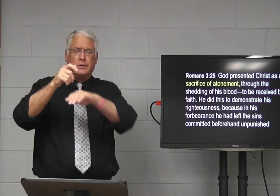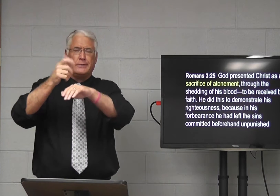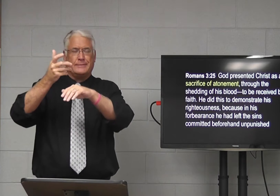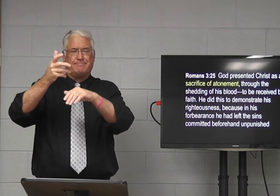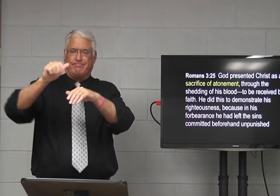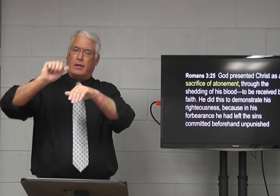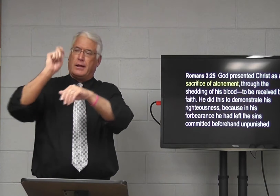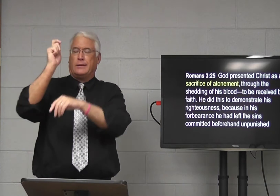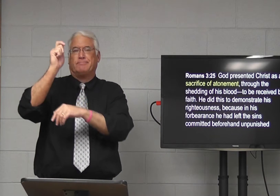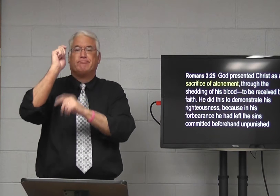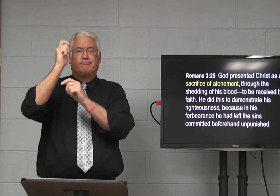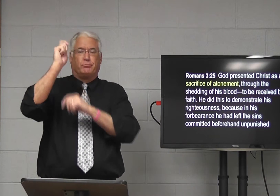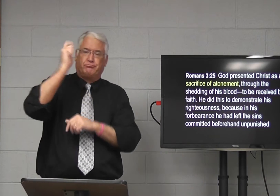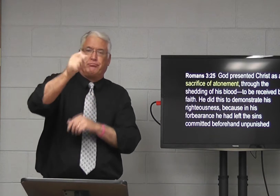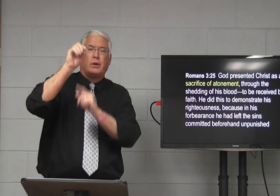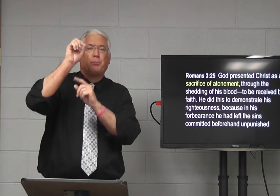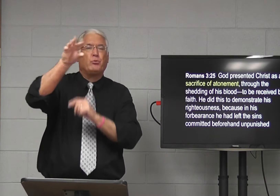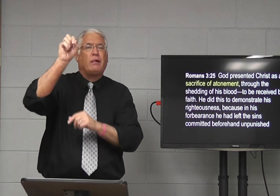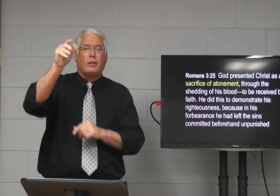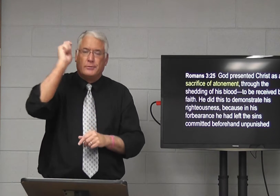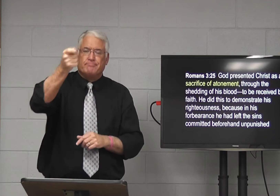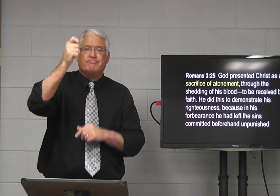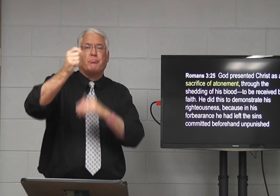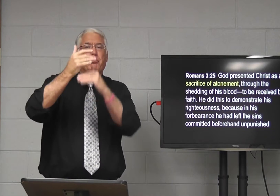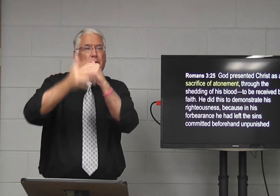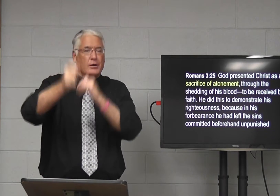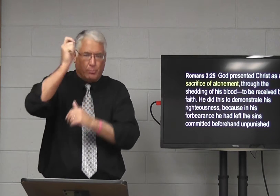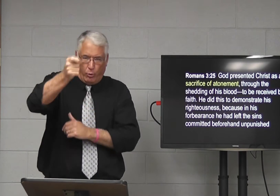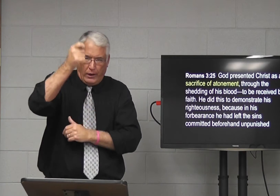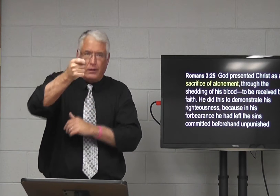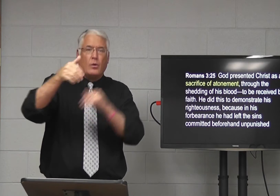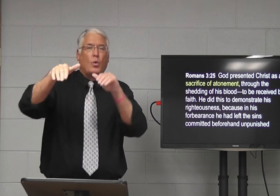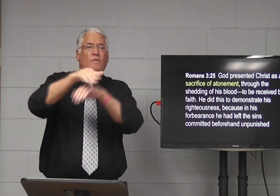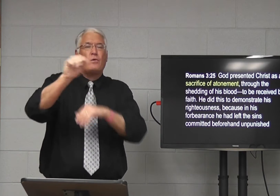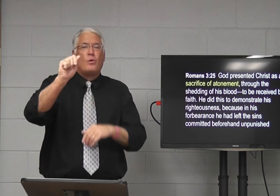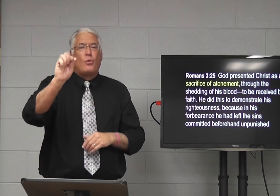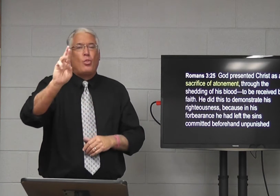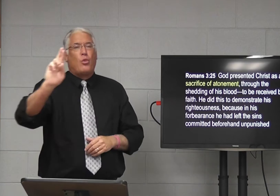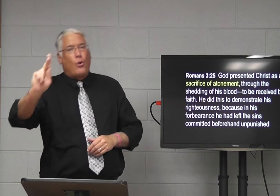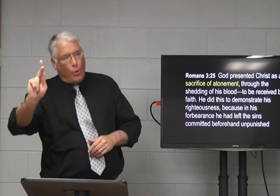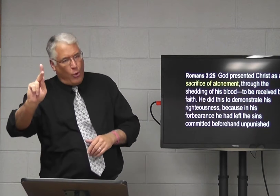blood sacrificing. You know, like